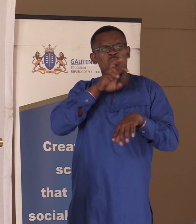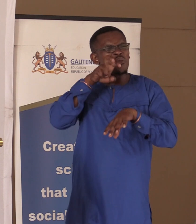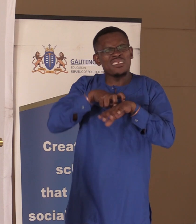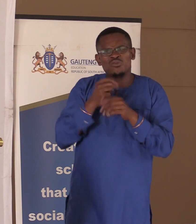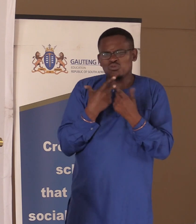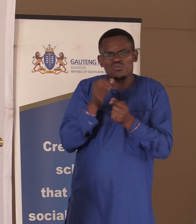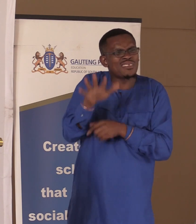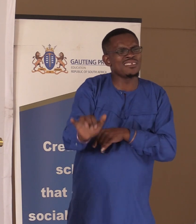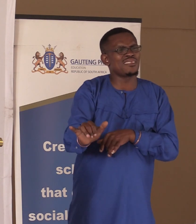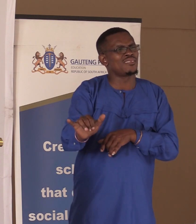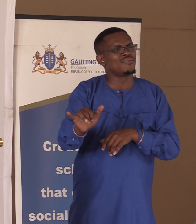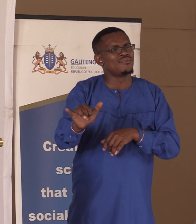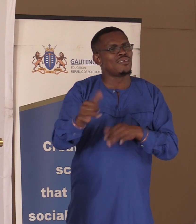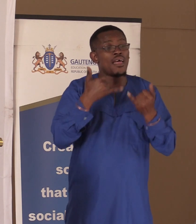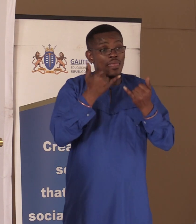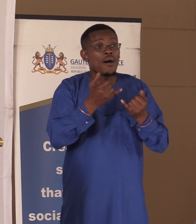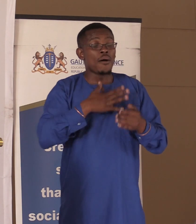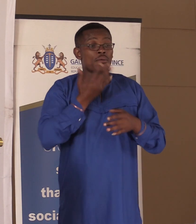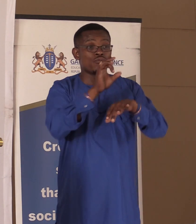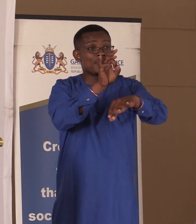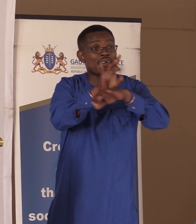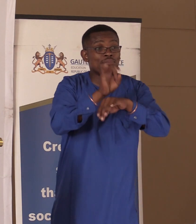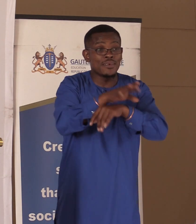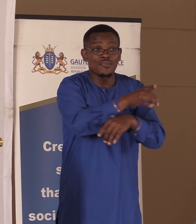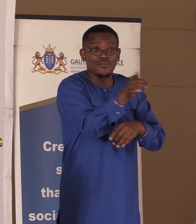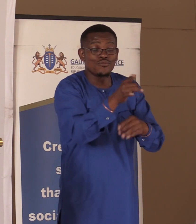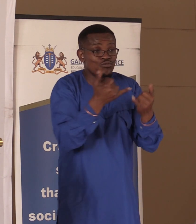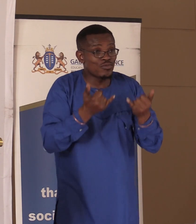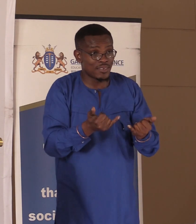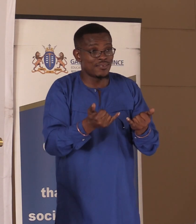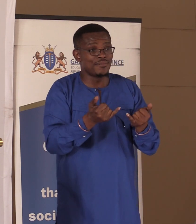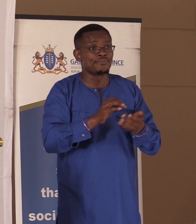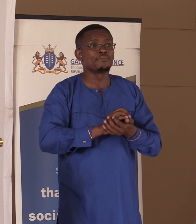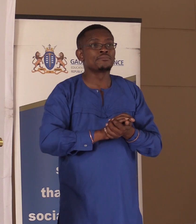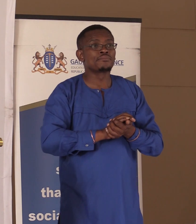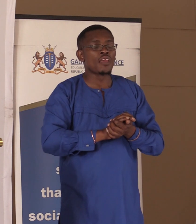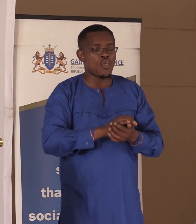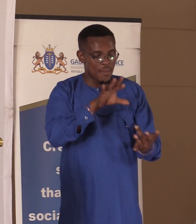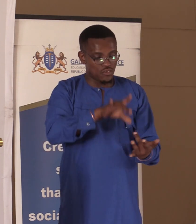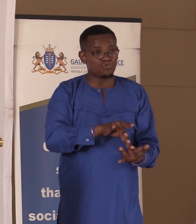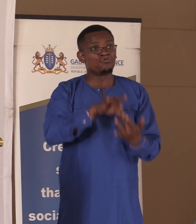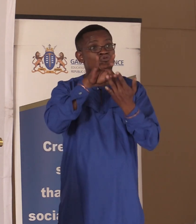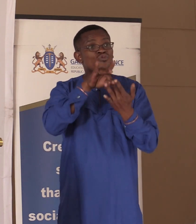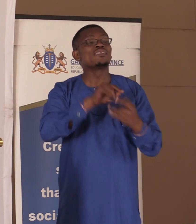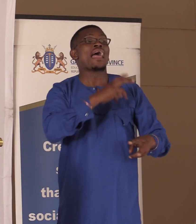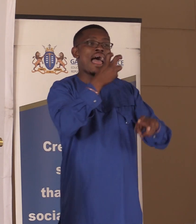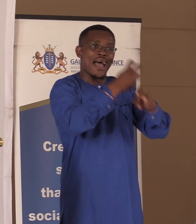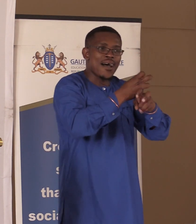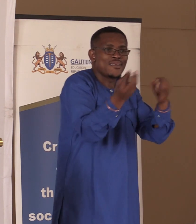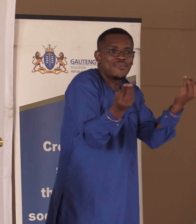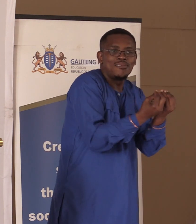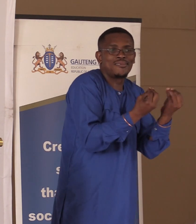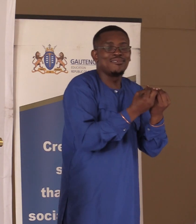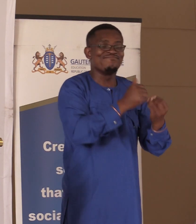do it. And I want to say to you today, you should choose to do the hard things, even